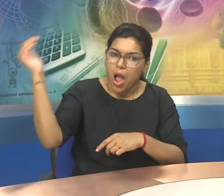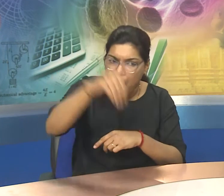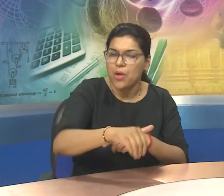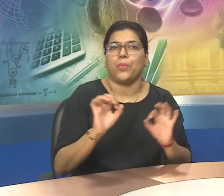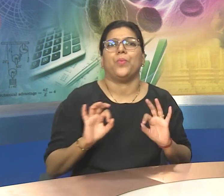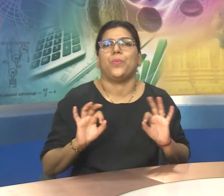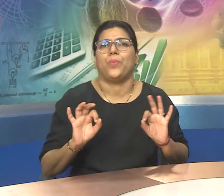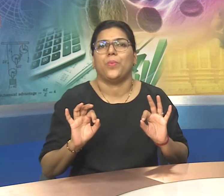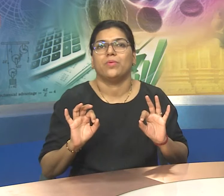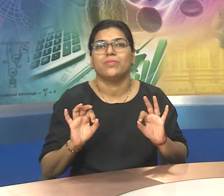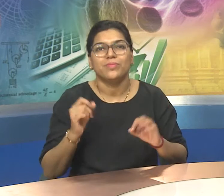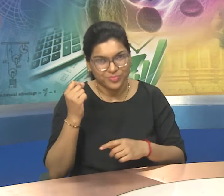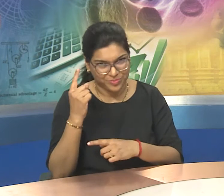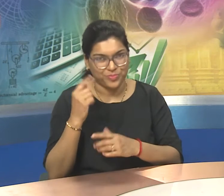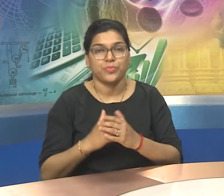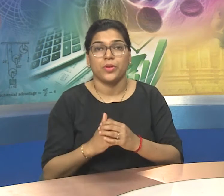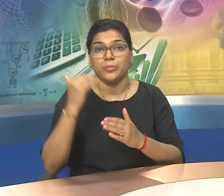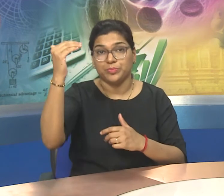Like, if you think that he has come here yet.